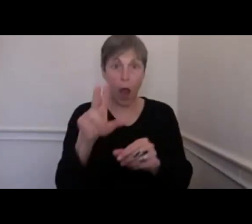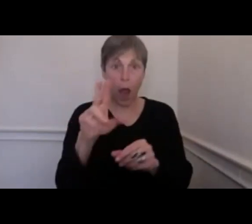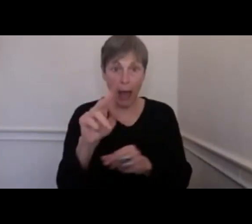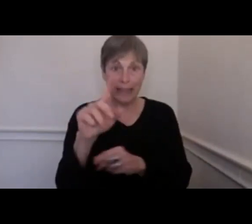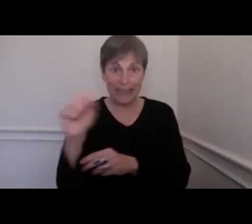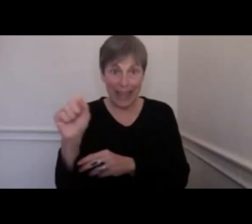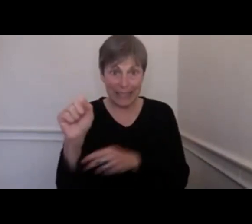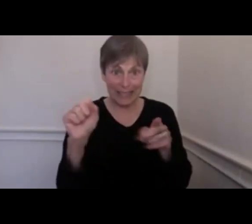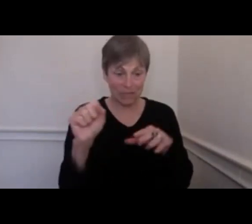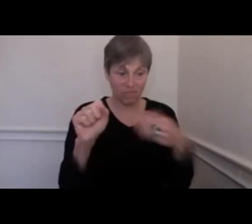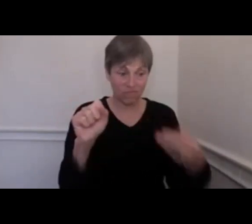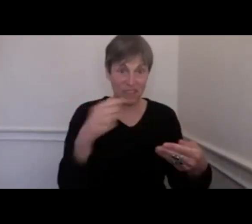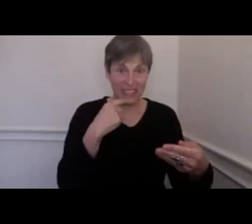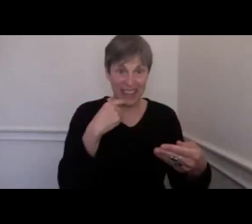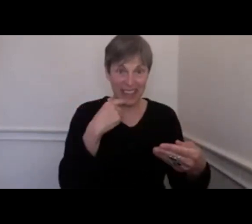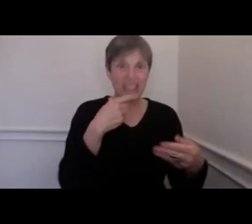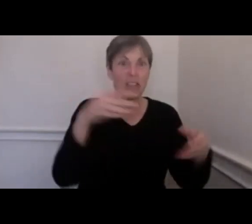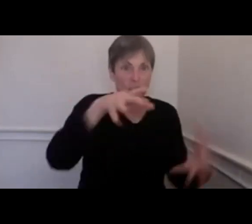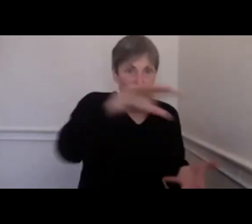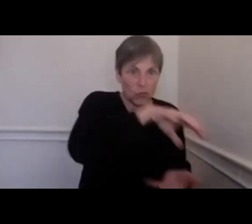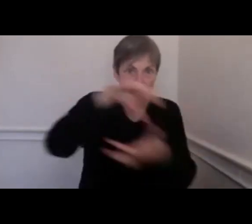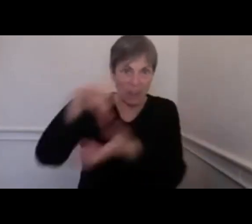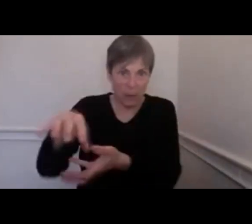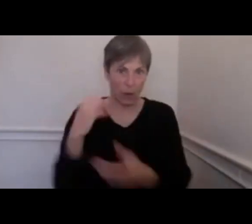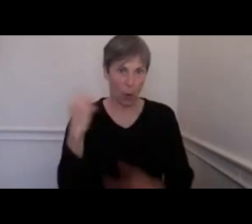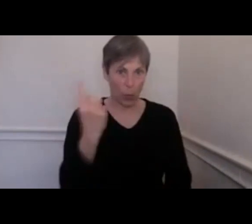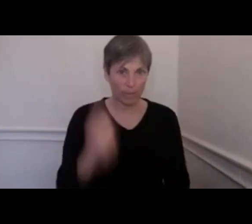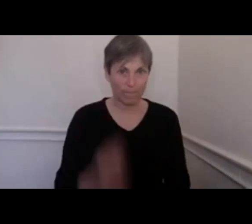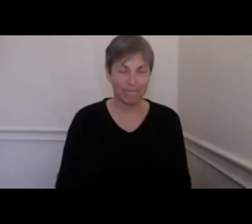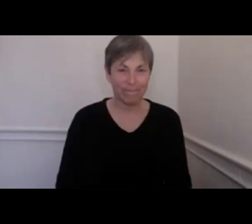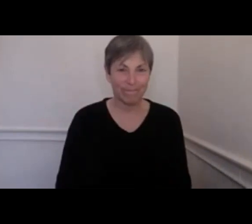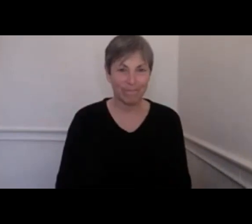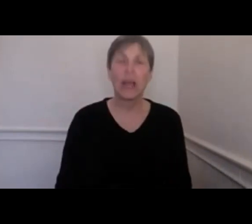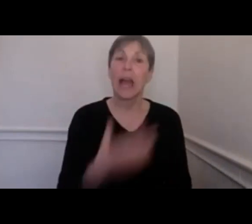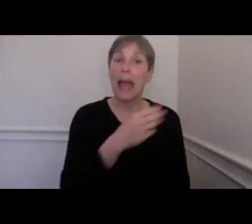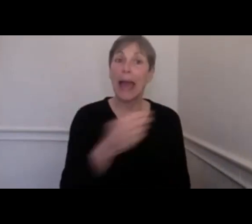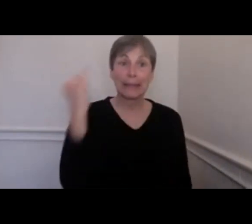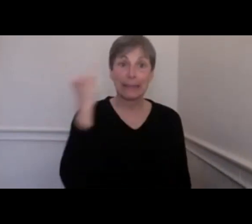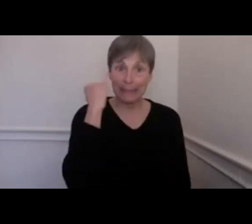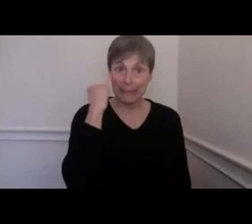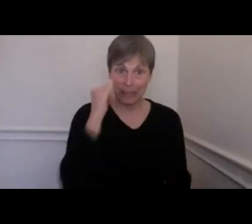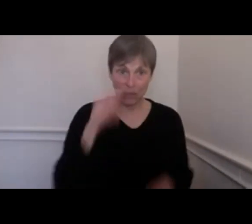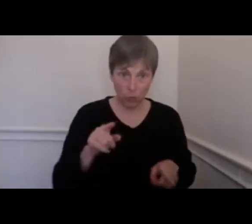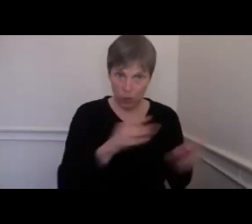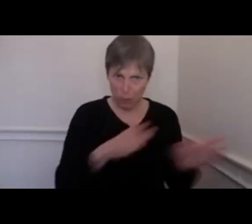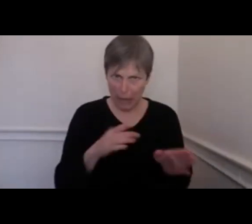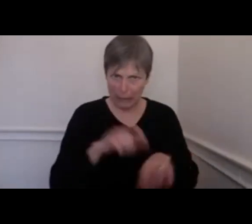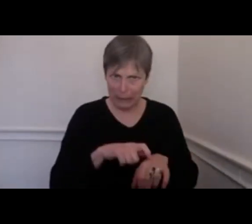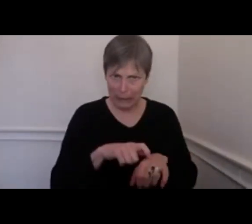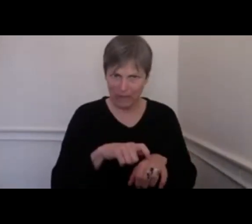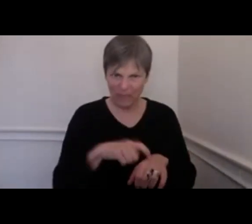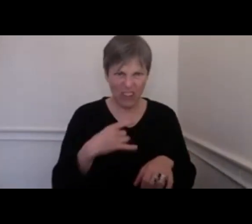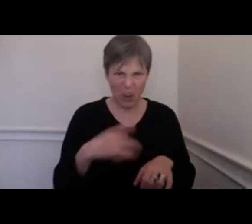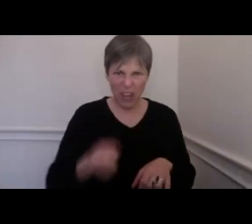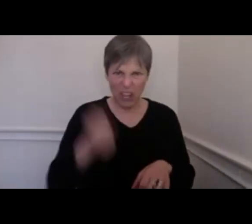only. So another key to keep in mind in planning, if you don't like weeding, definitely dial in transplanting